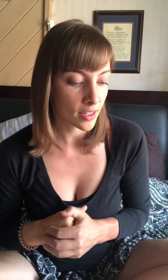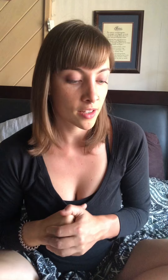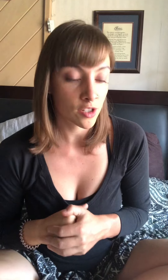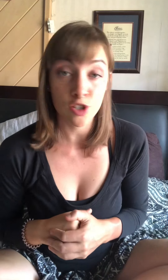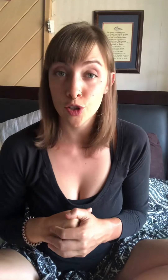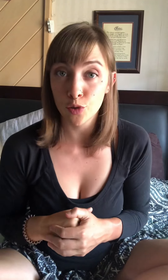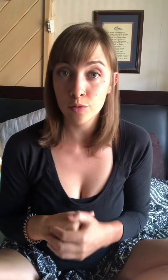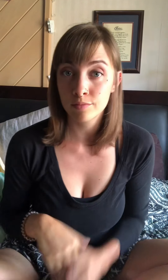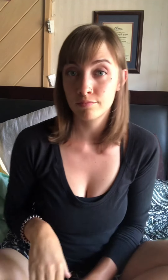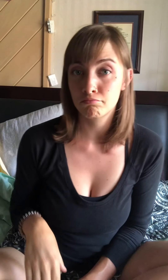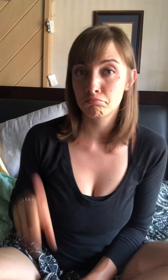Do.